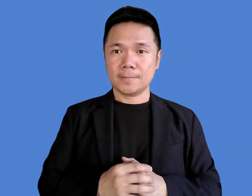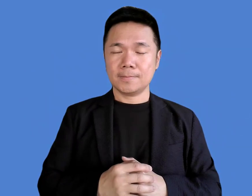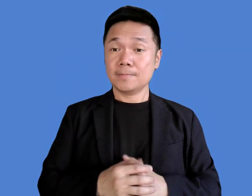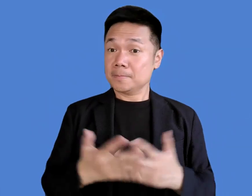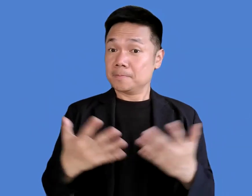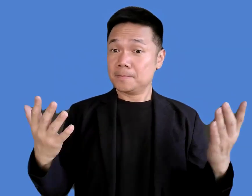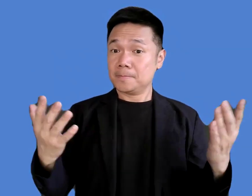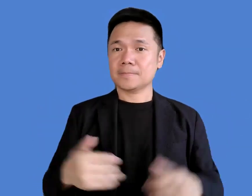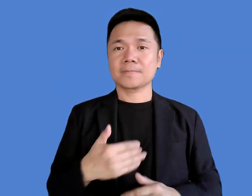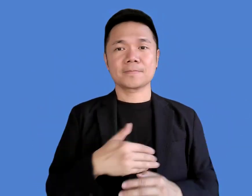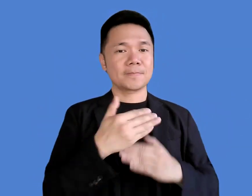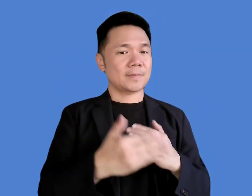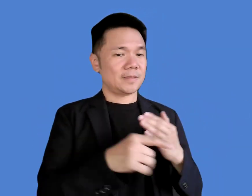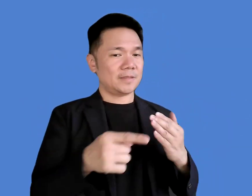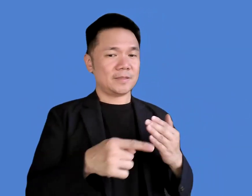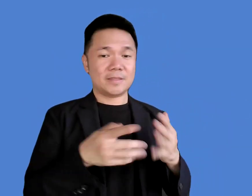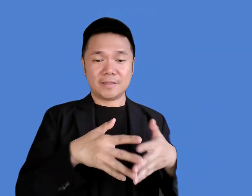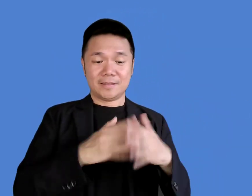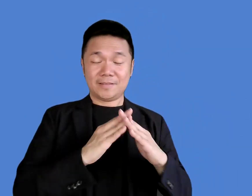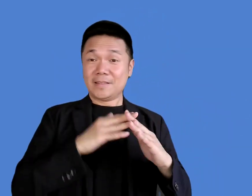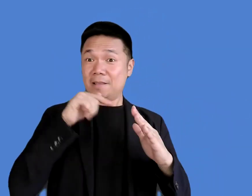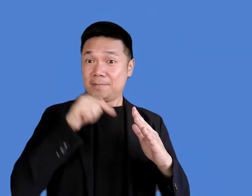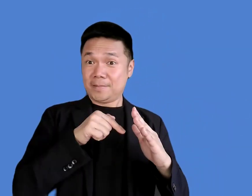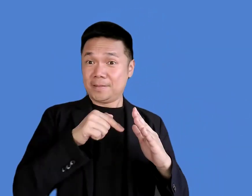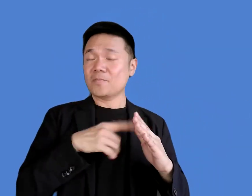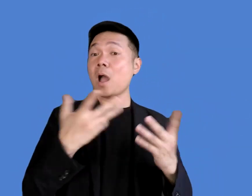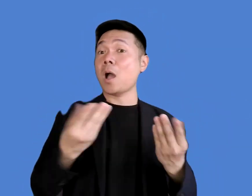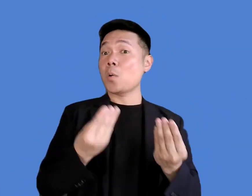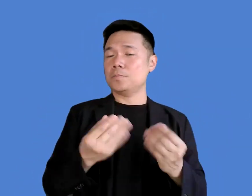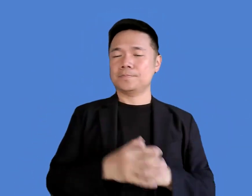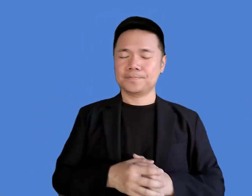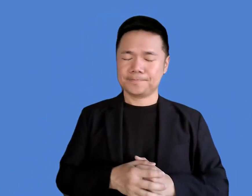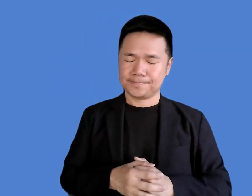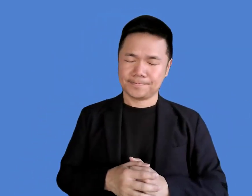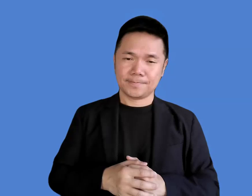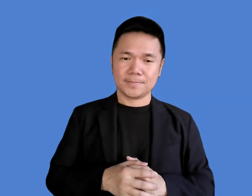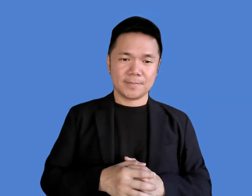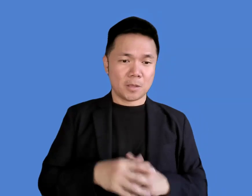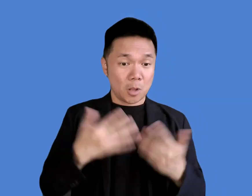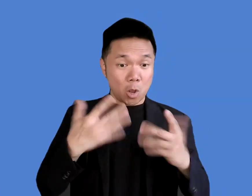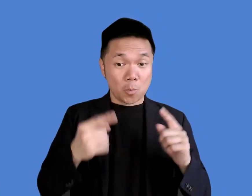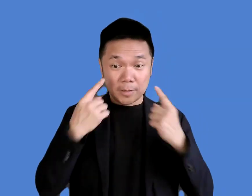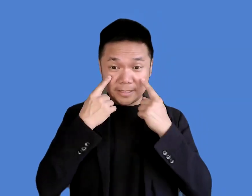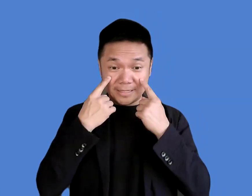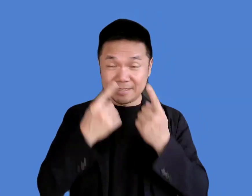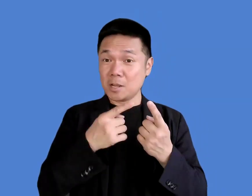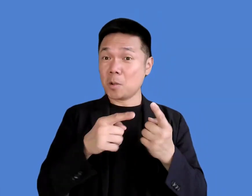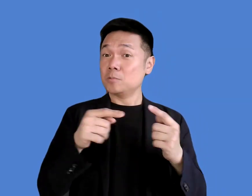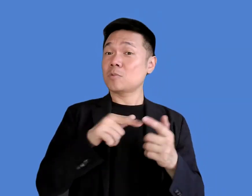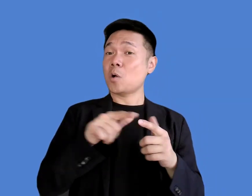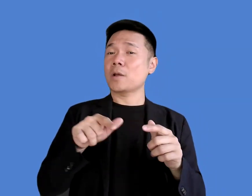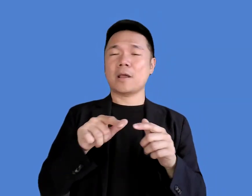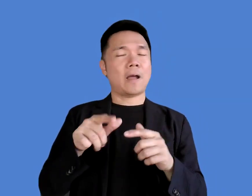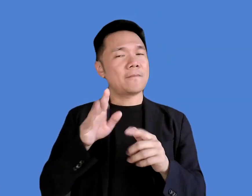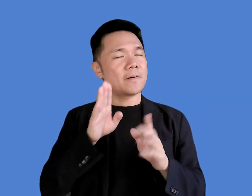So that gets us to our new platform for action and impact. Some of you may have seen this graphic on social media. What we're